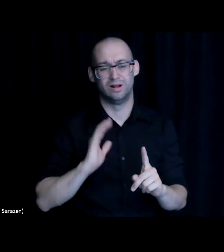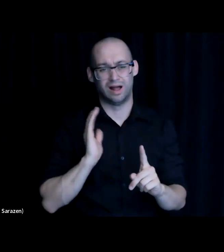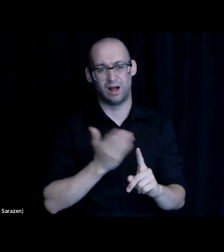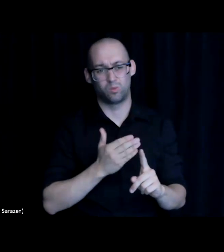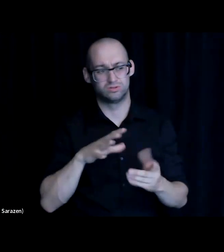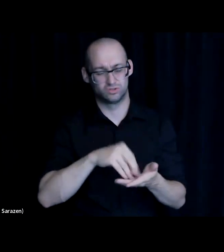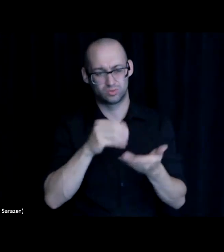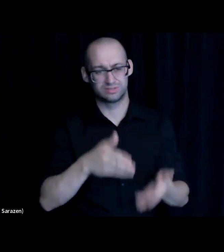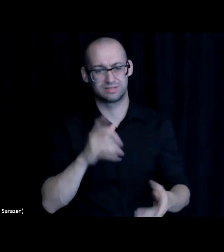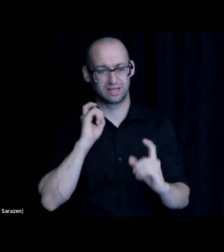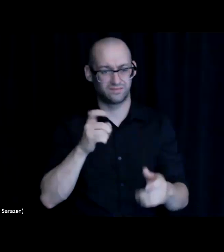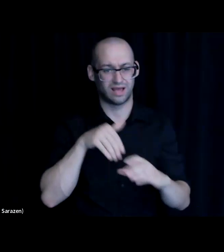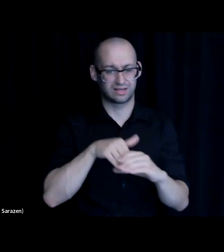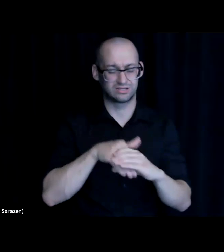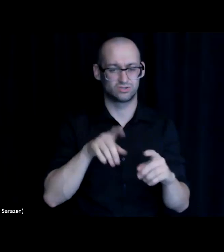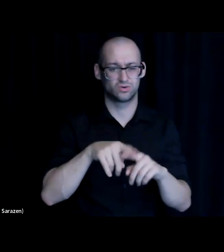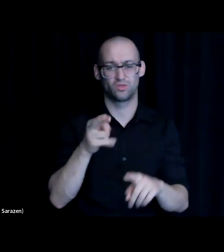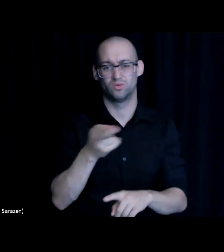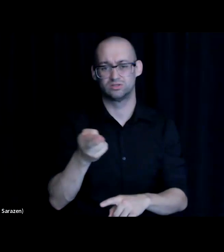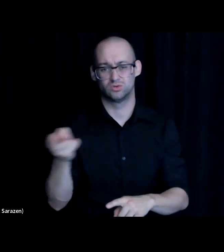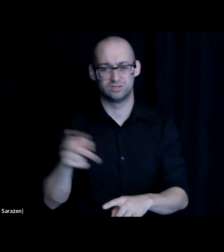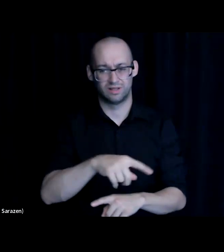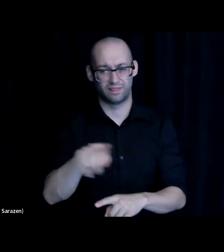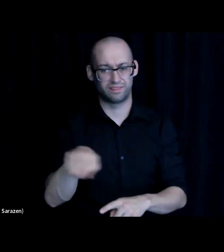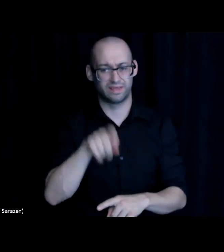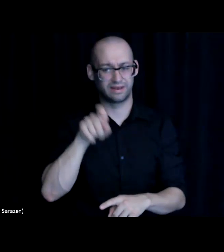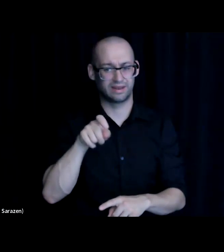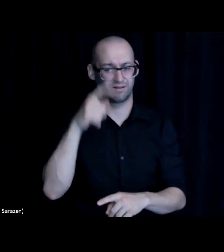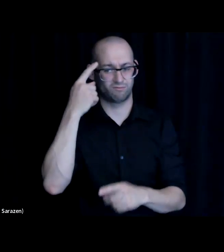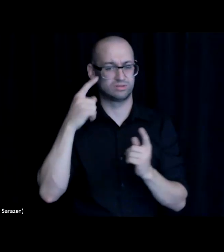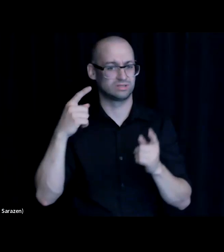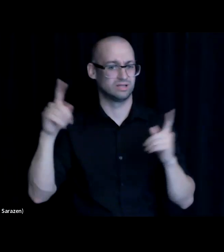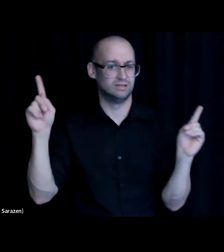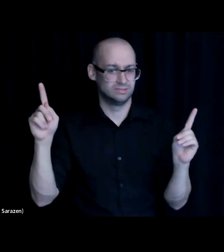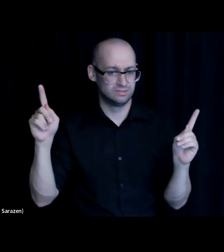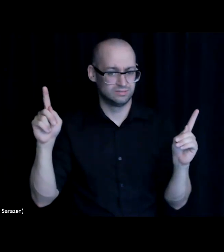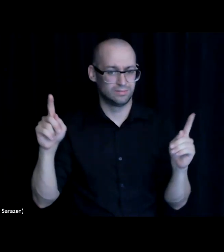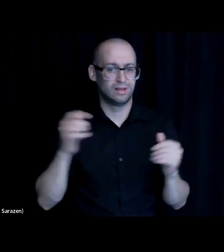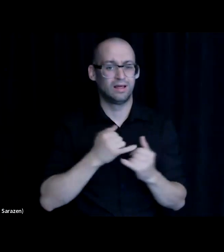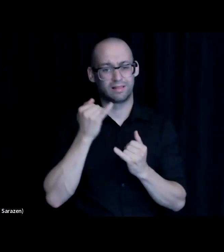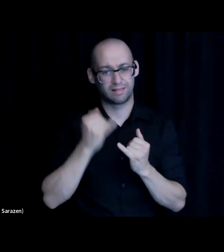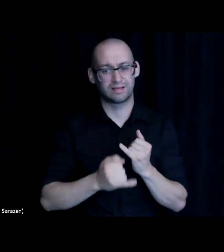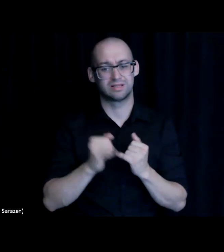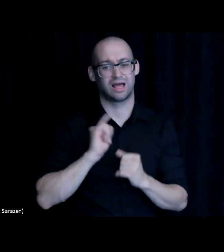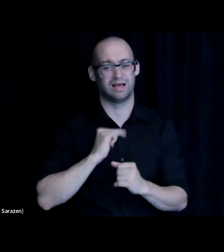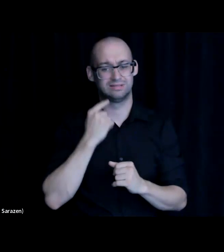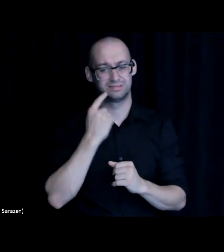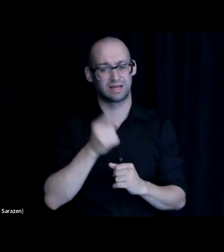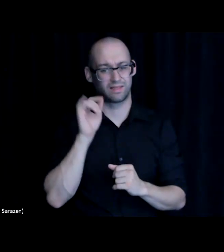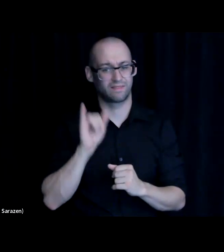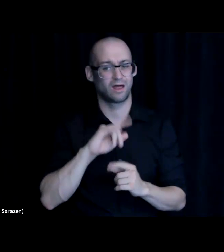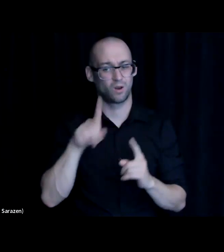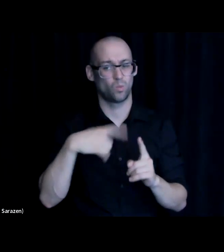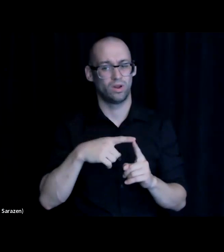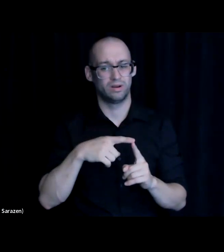students access to the resources they need to be successful. And lastly, I'll say that when it comes